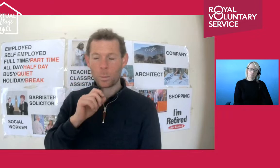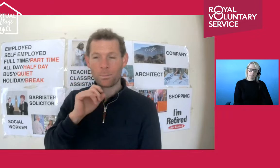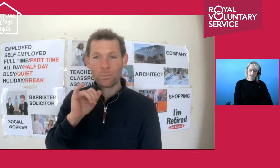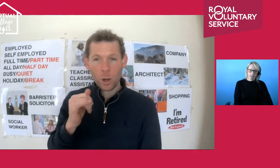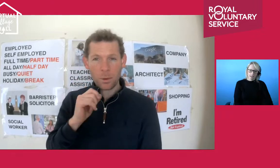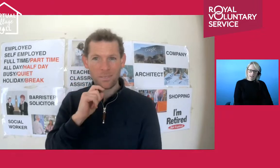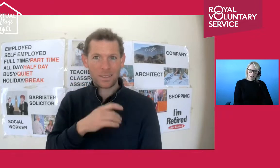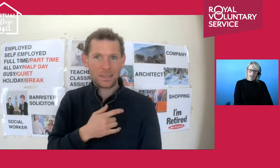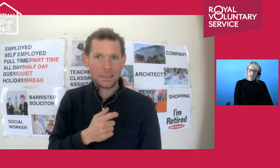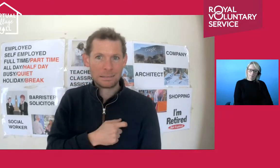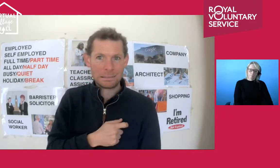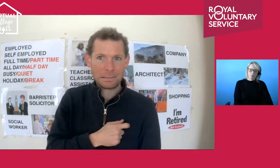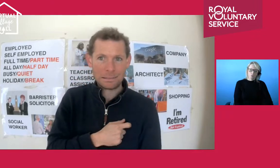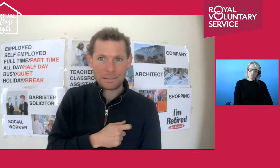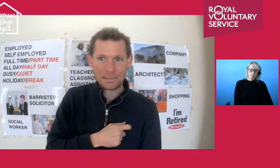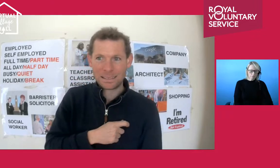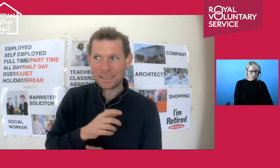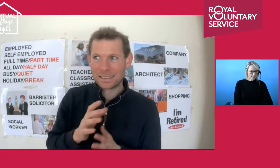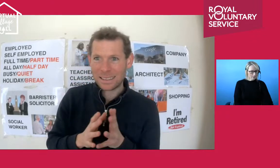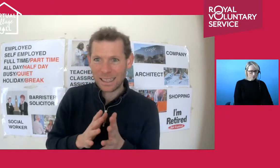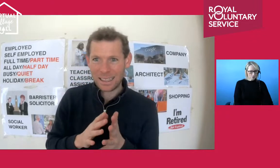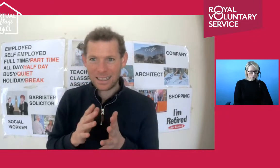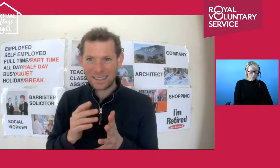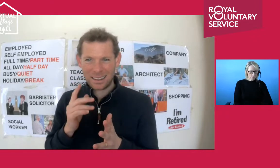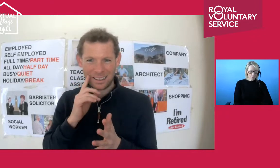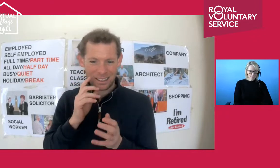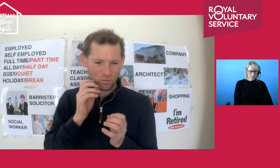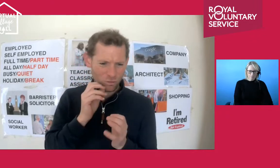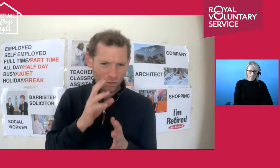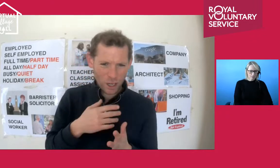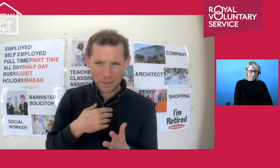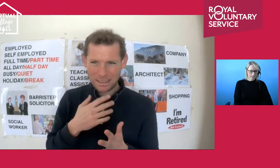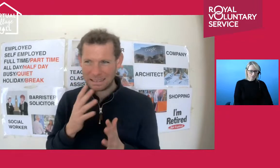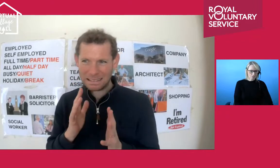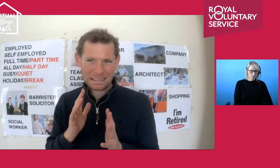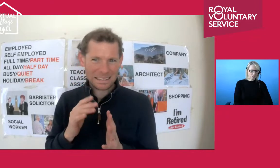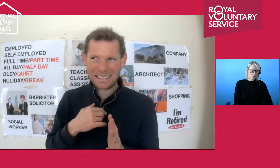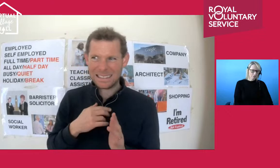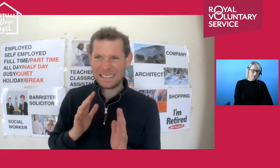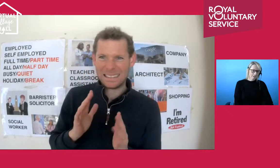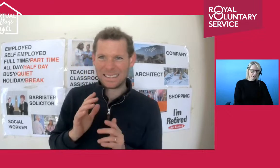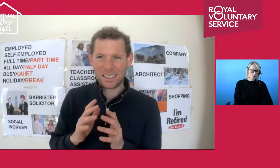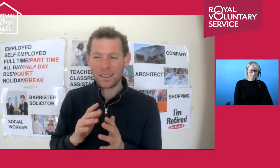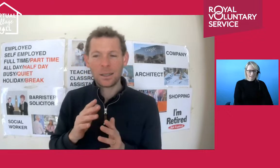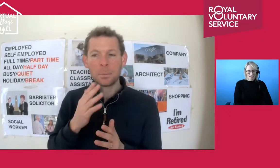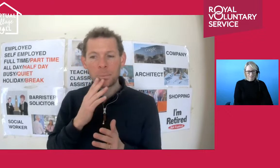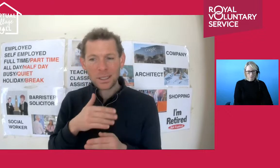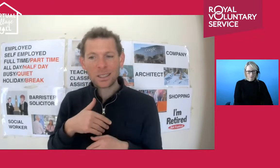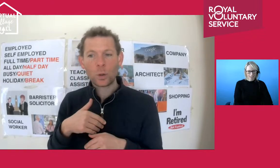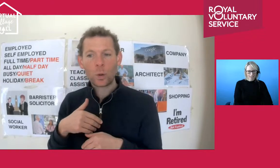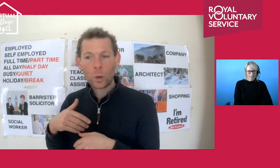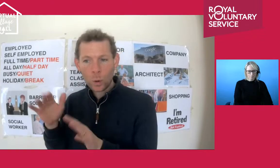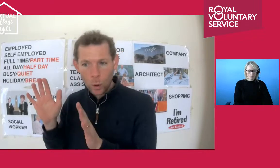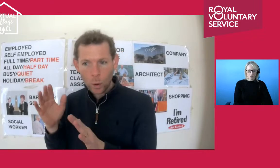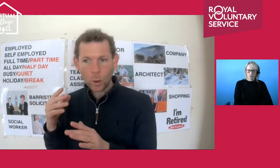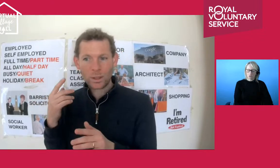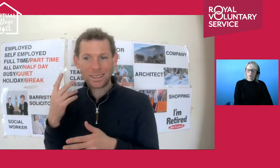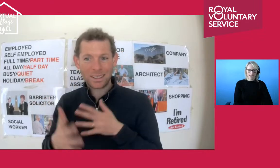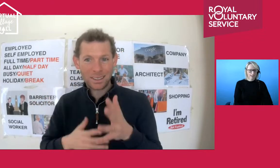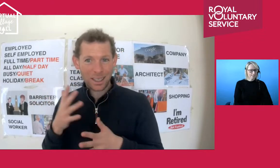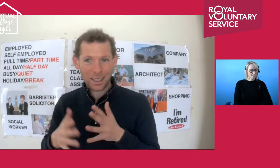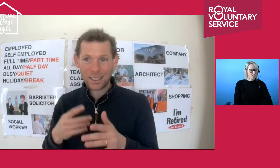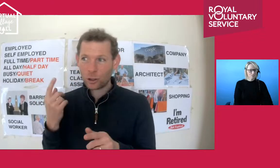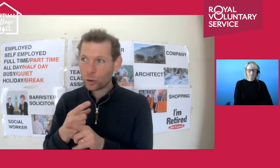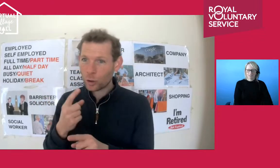deaf person, you'll probably feel a little bit nervous, which is absolutely natural. You'll be thinking, am I signing this correctly? But just